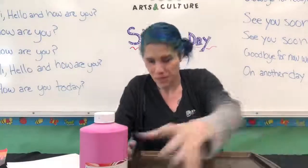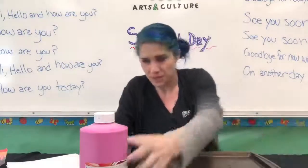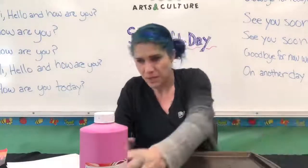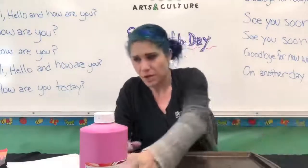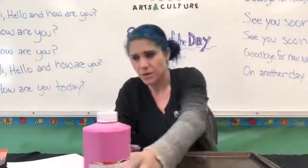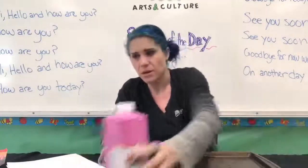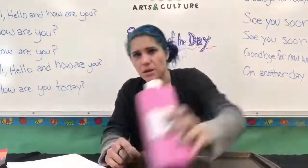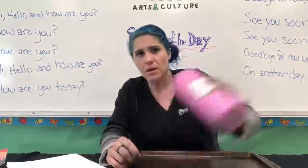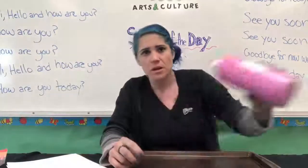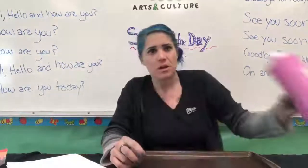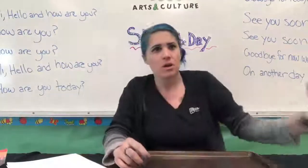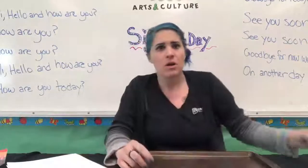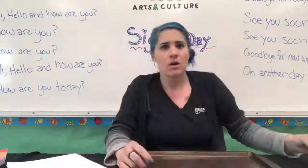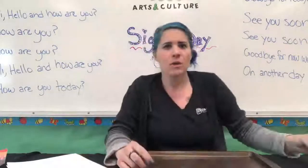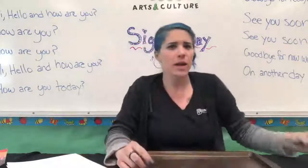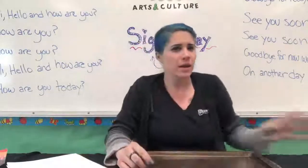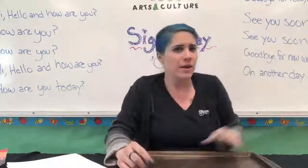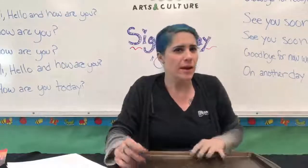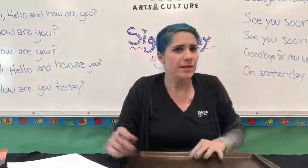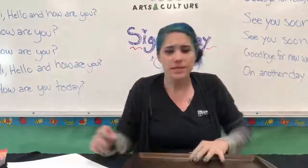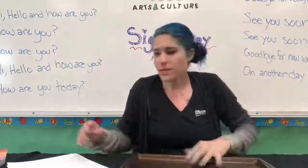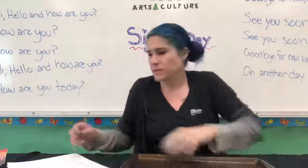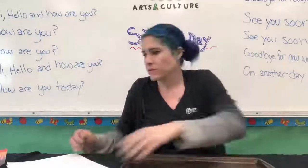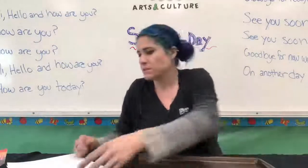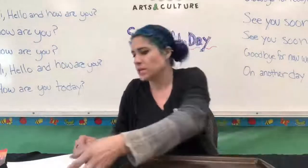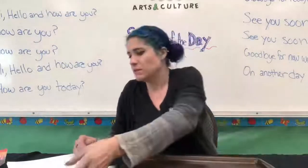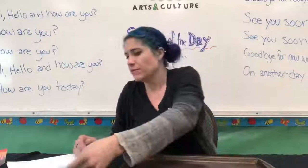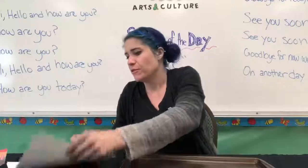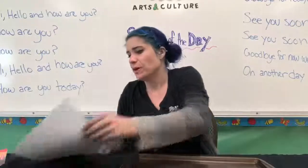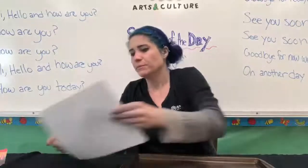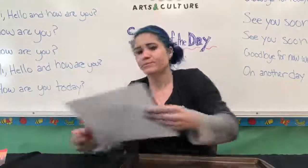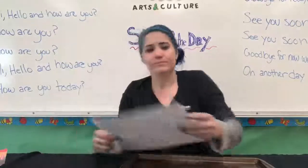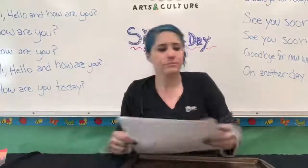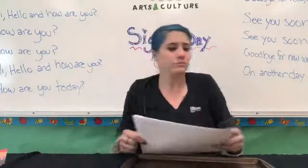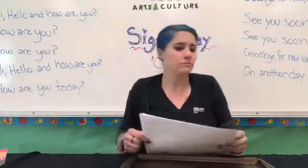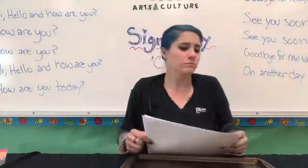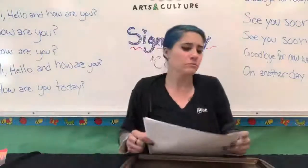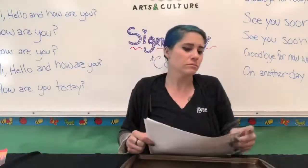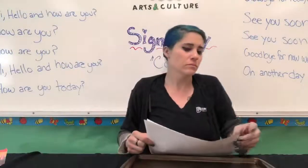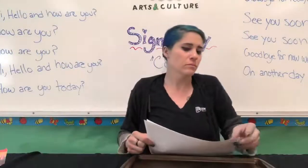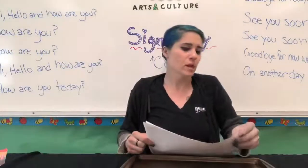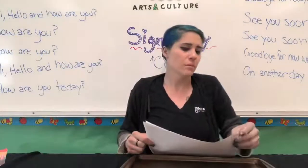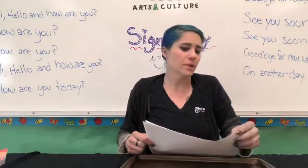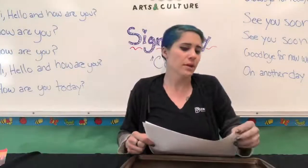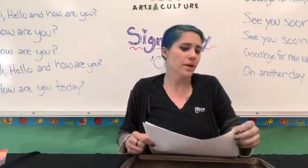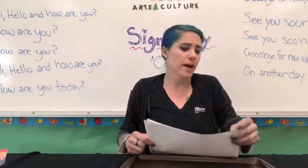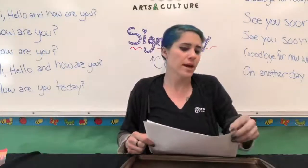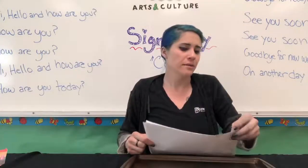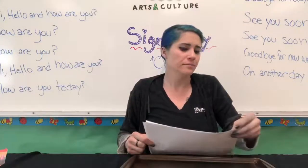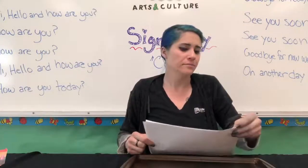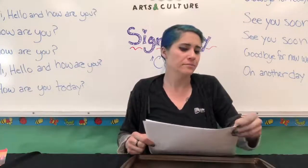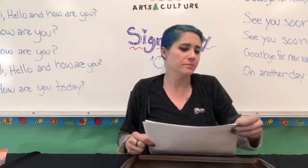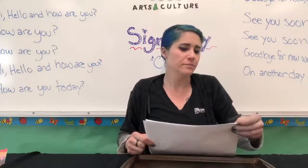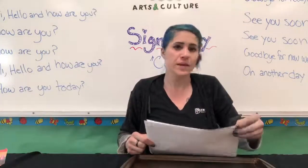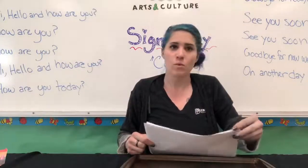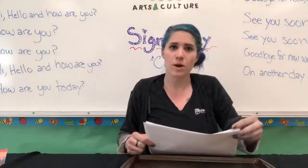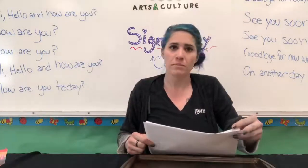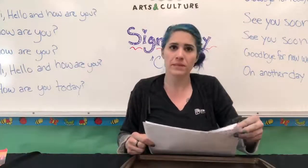So we kind of know how this goes if you've seen it before. I'm going to go ahead, take one piece of